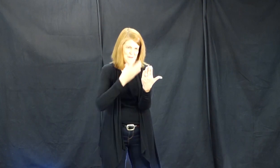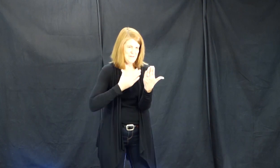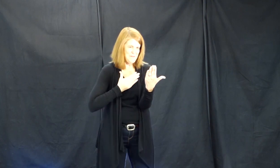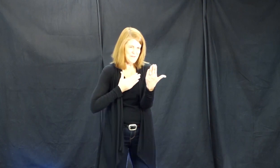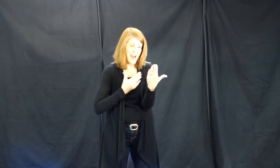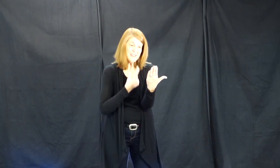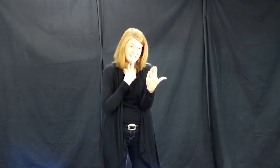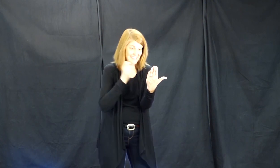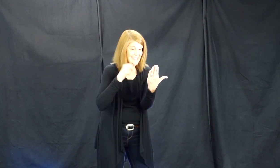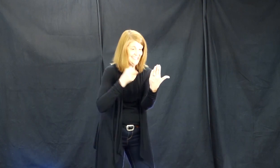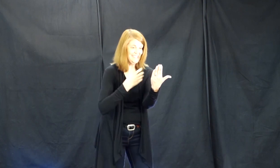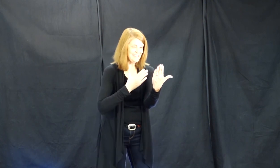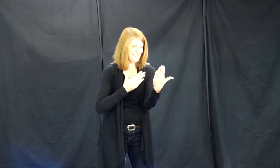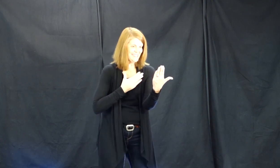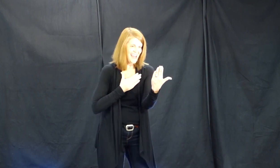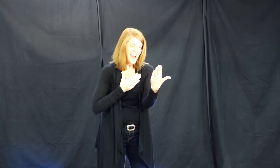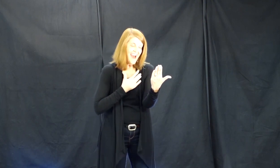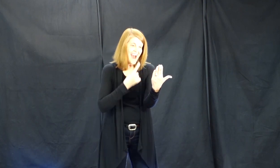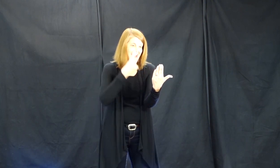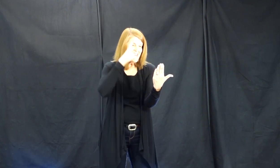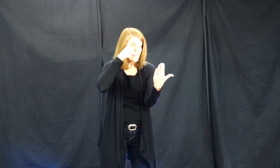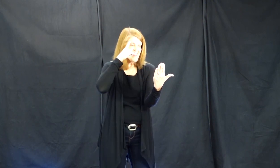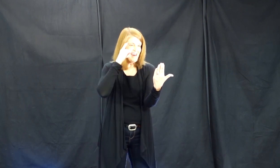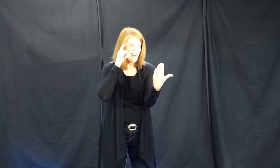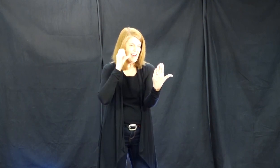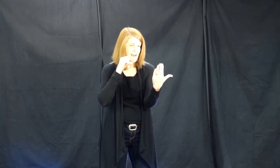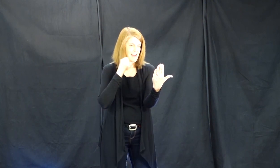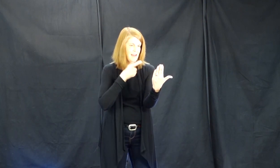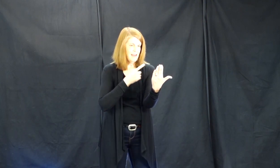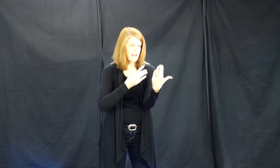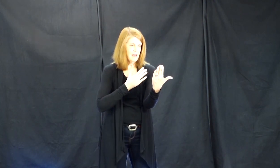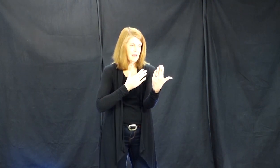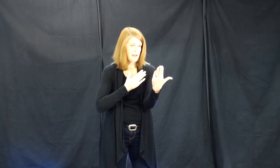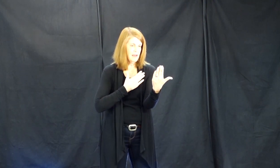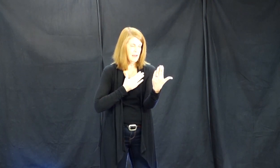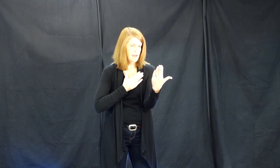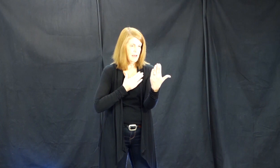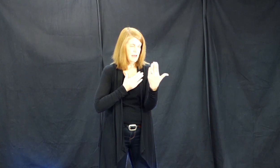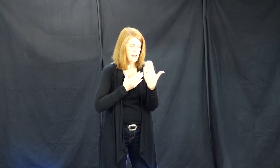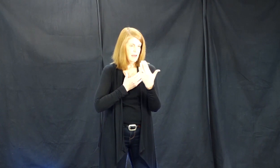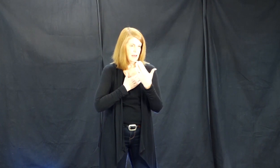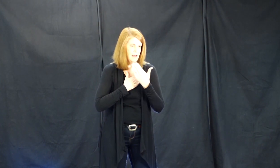mine. You said you were mine. I thought you were mine.